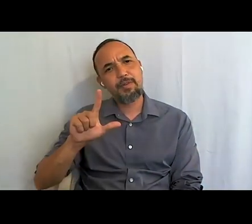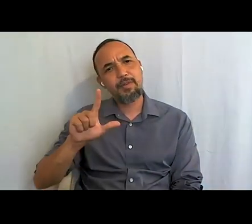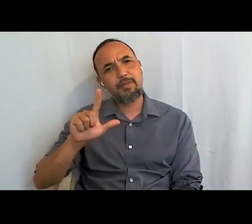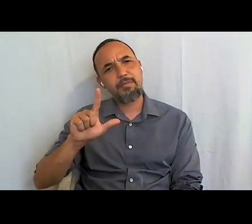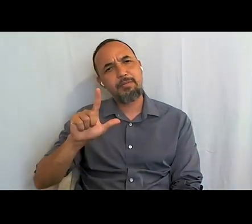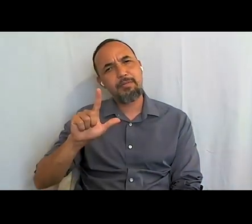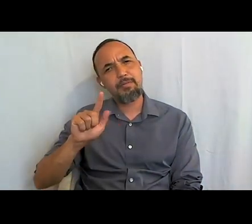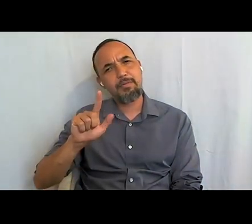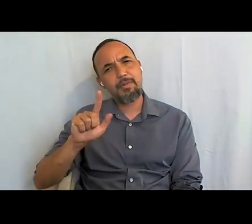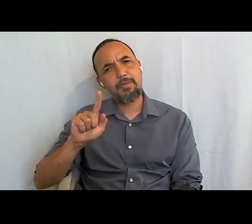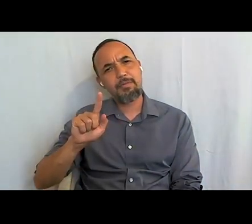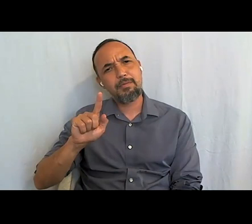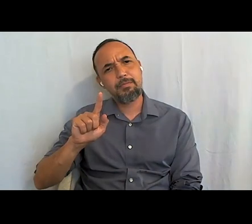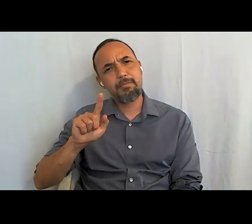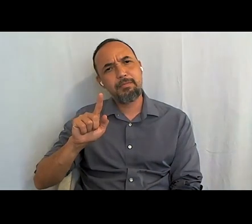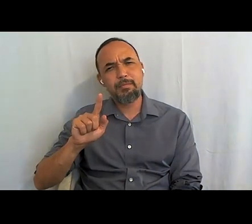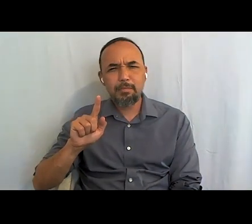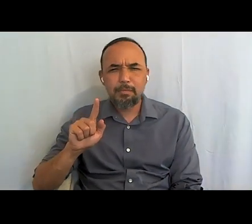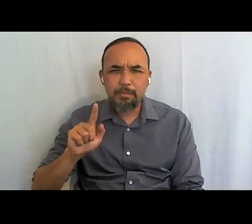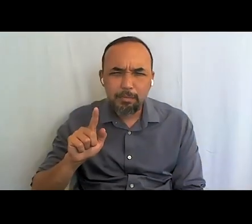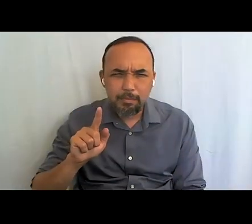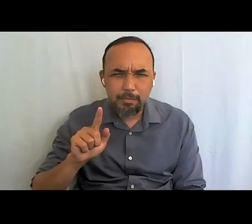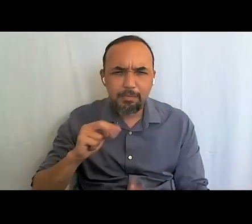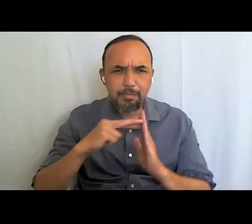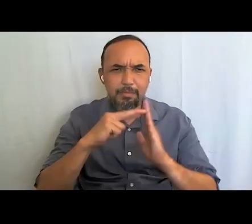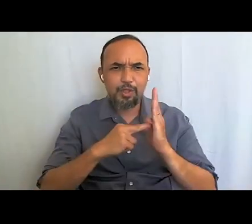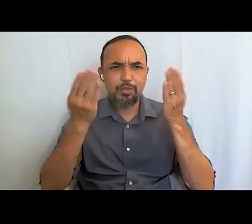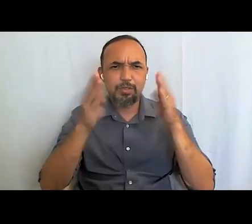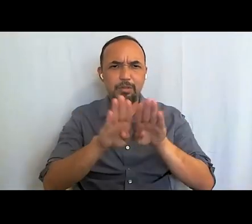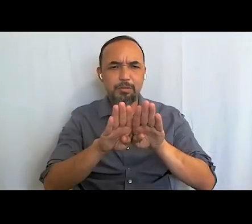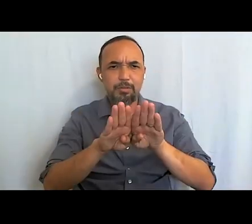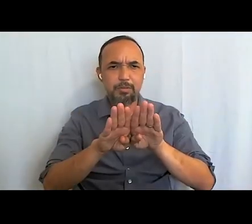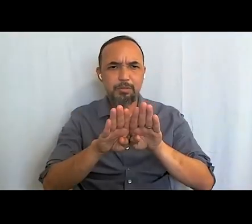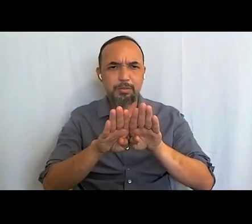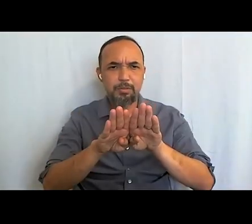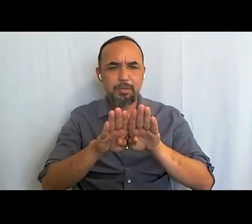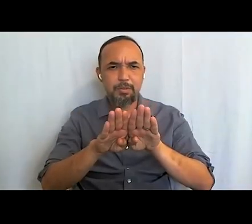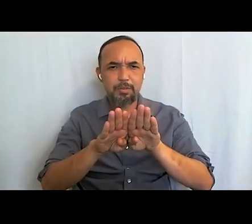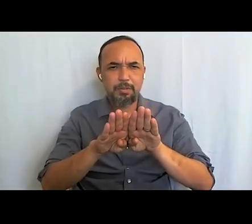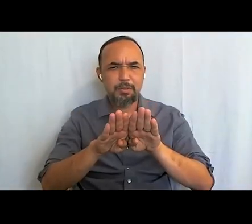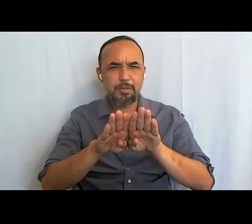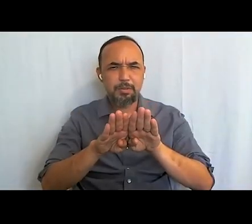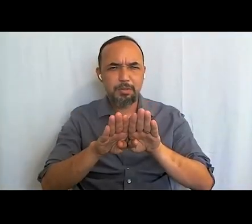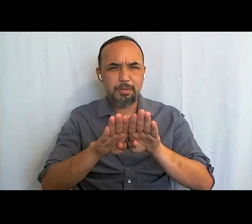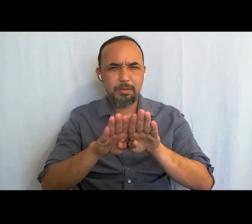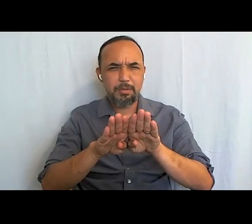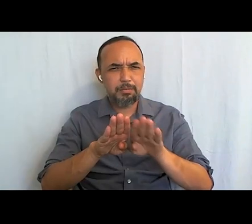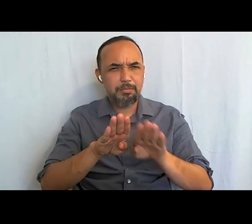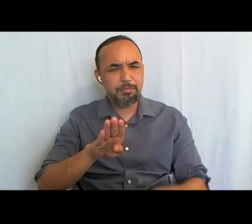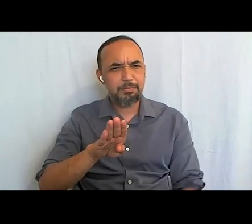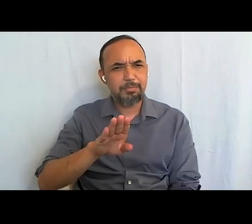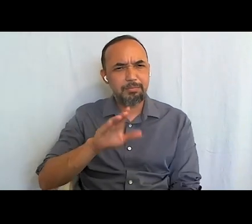21, registration closes. Now, for about 24 hours, there will be